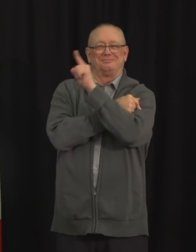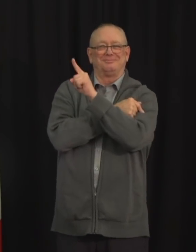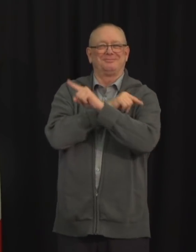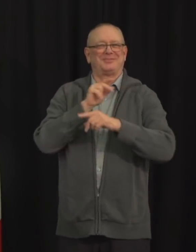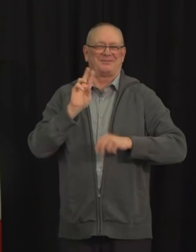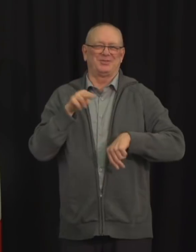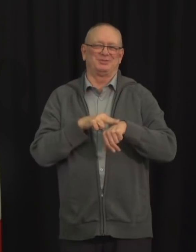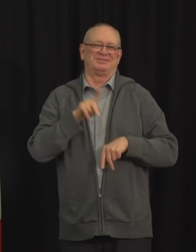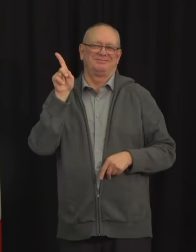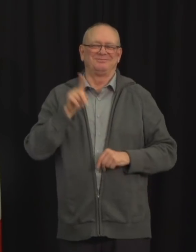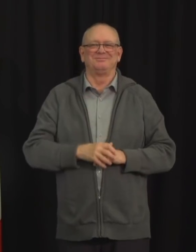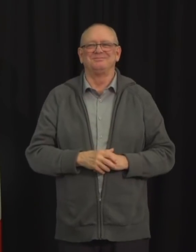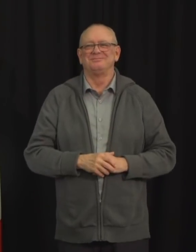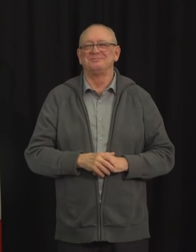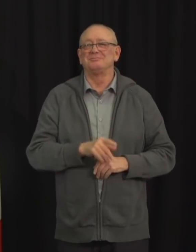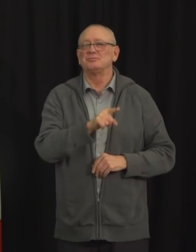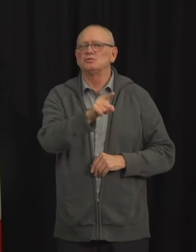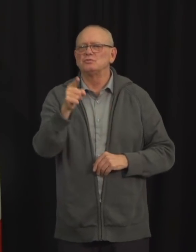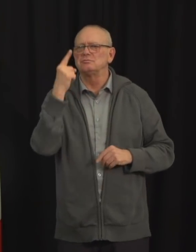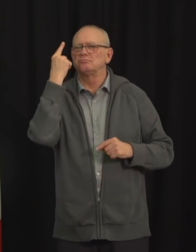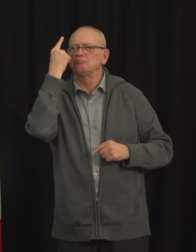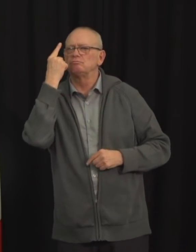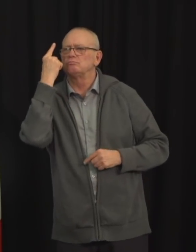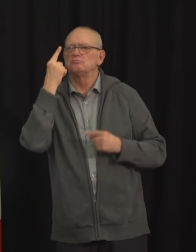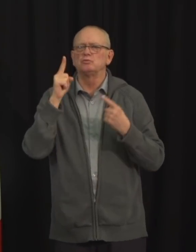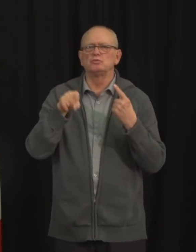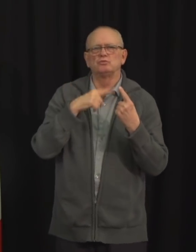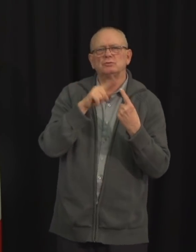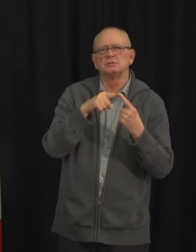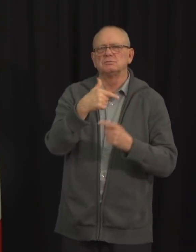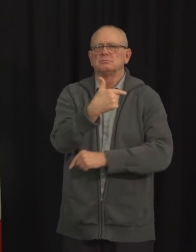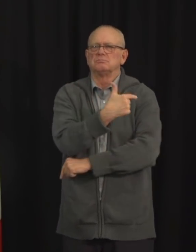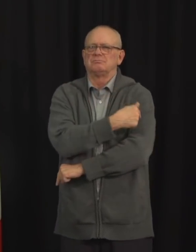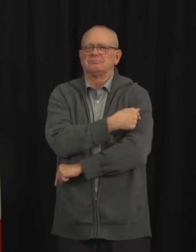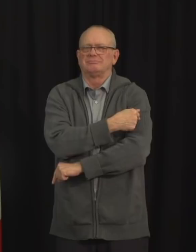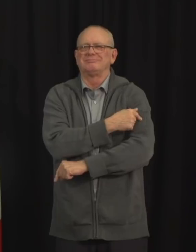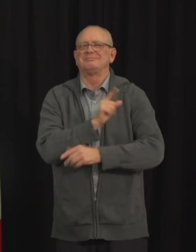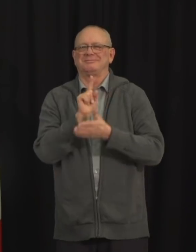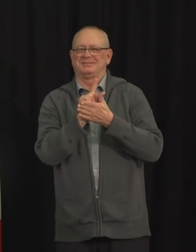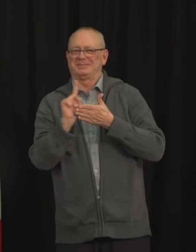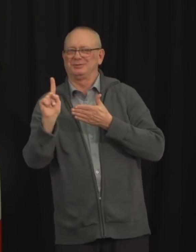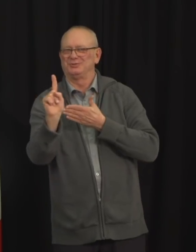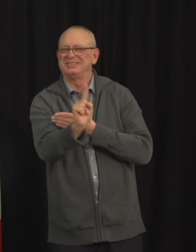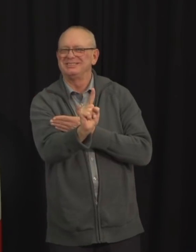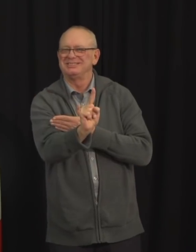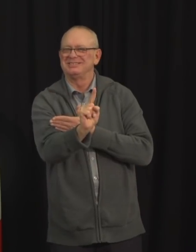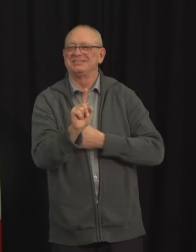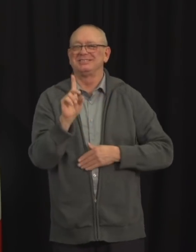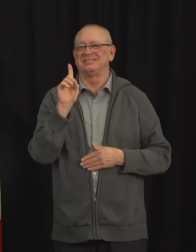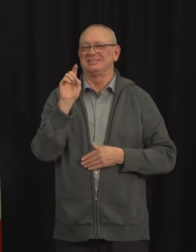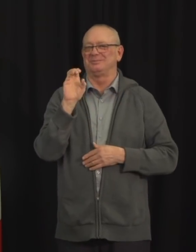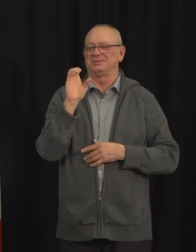next week, and we're planning specifically to begin on Wednesday, December 16th. With Health Canada's approval of